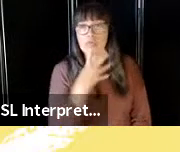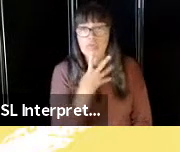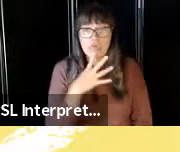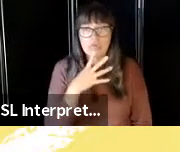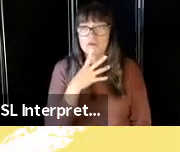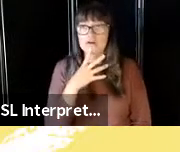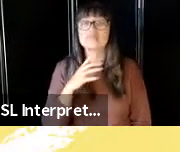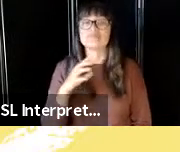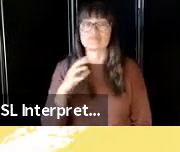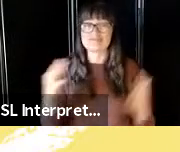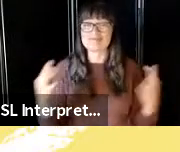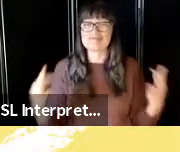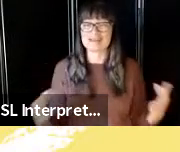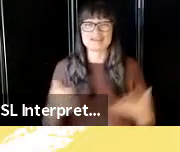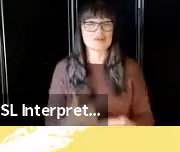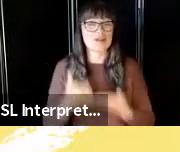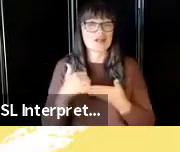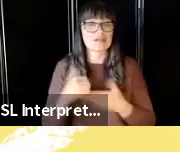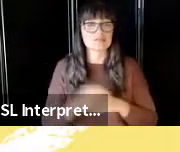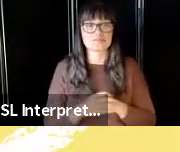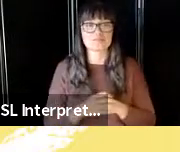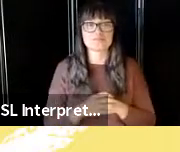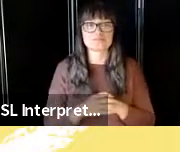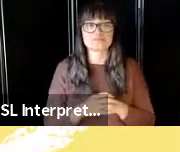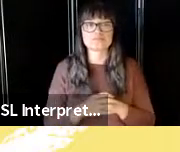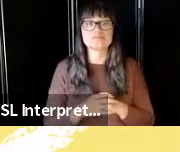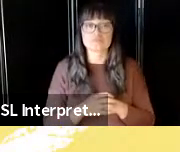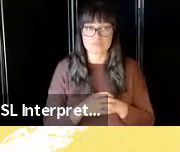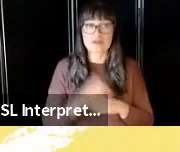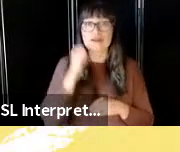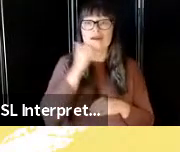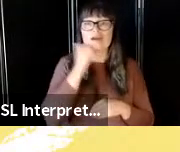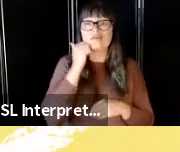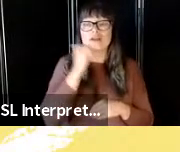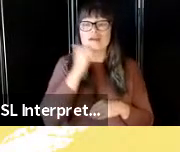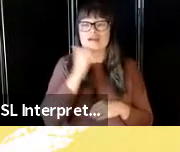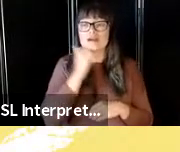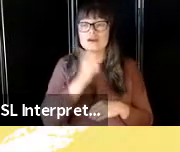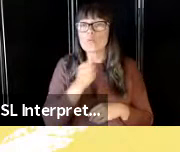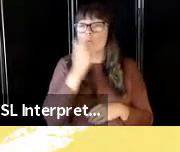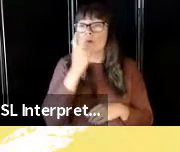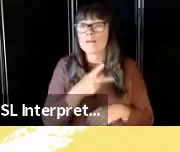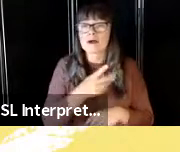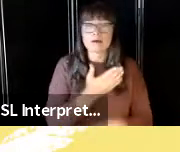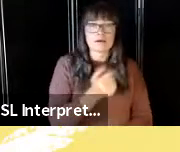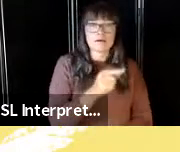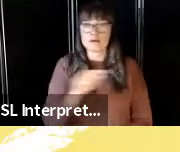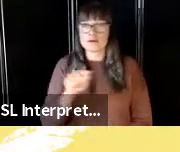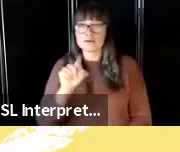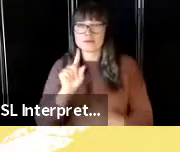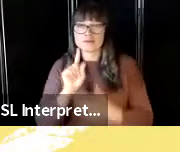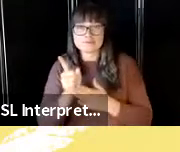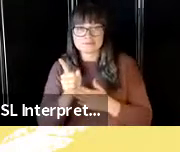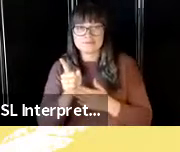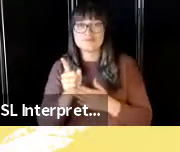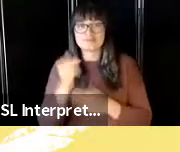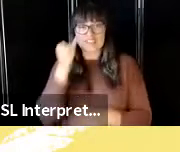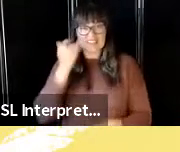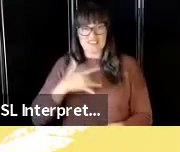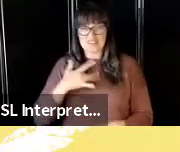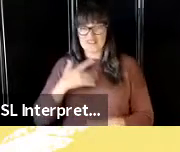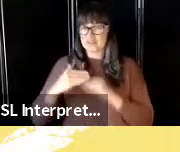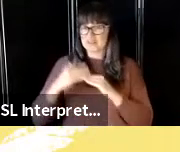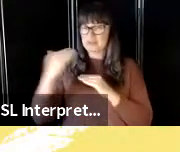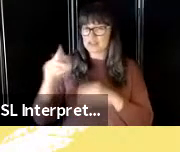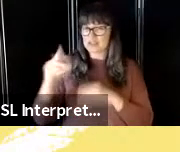Meditation is the key. Do your vocal warm-ups every day, 2 times a day, 15 to 20 minutes. If 20 minutes feels too long,